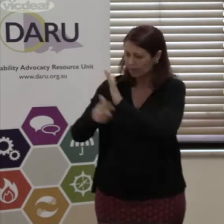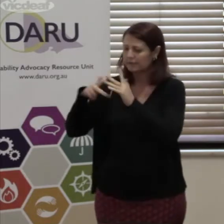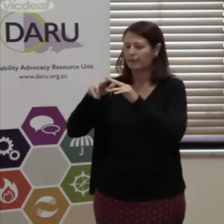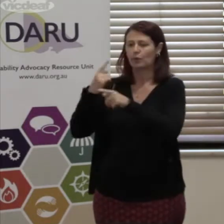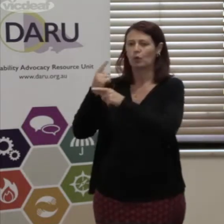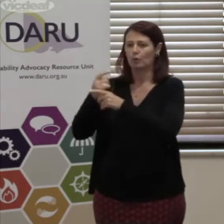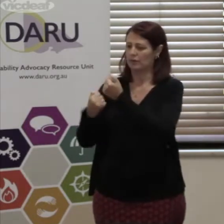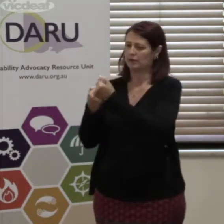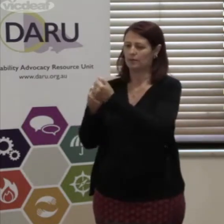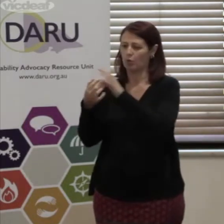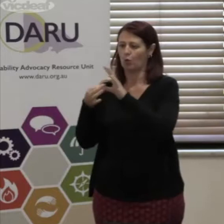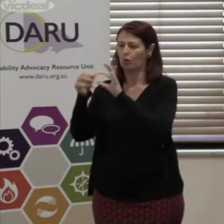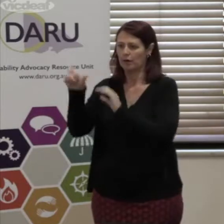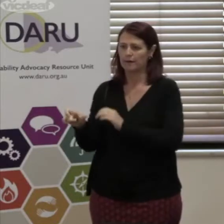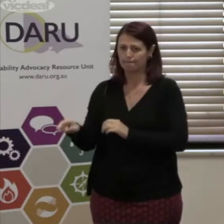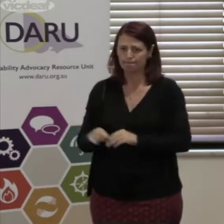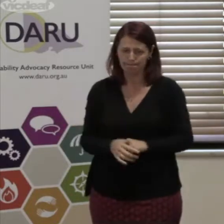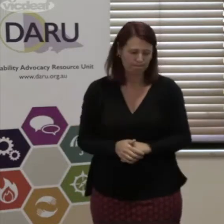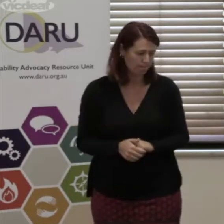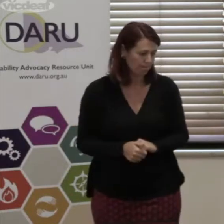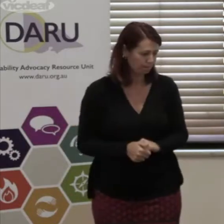a support coordinator.